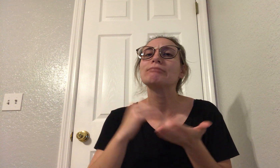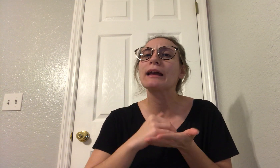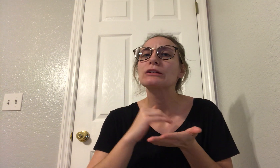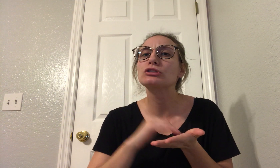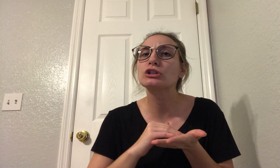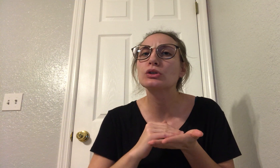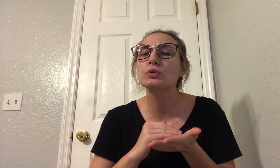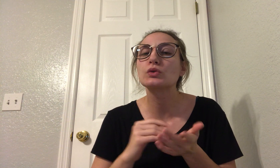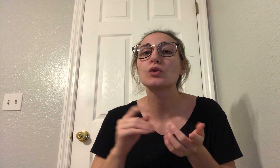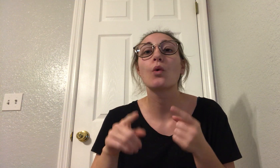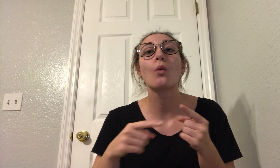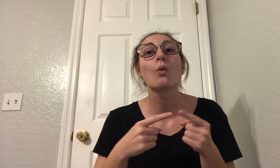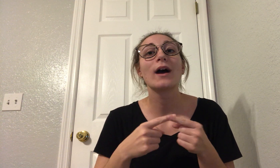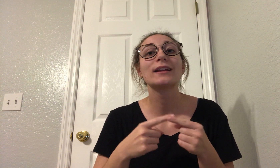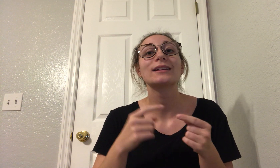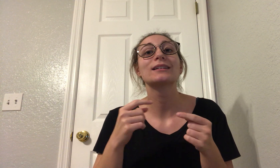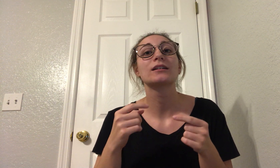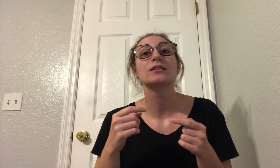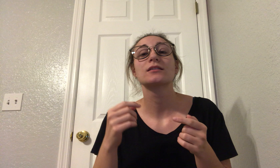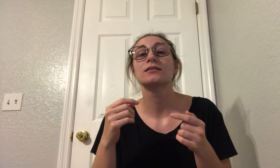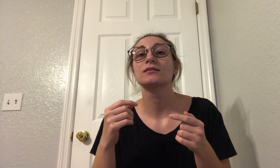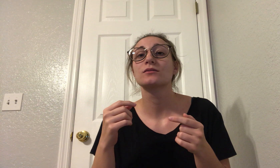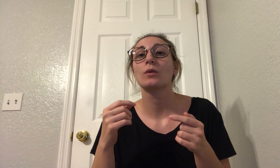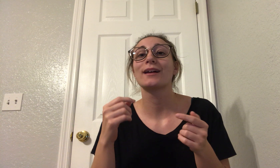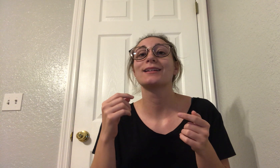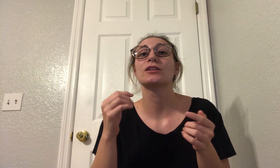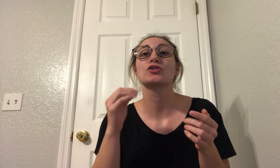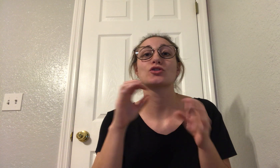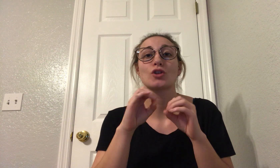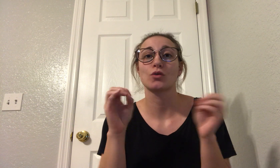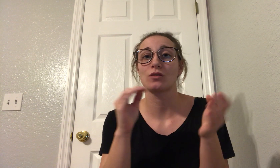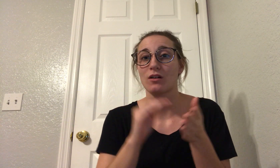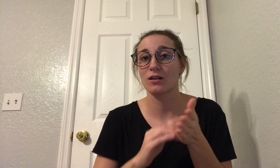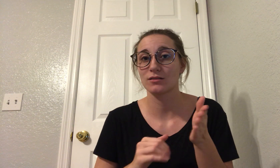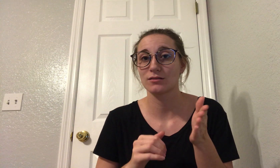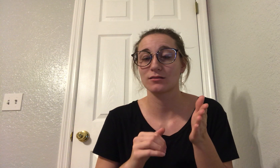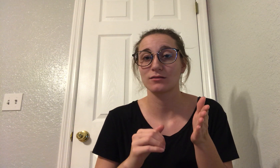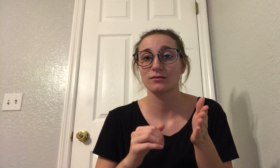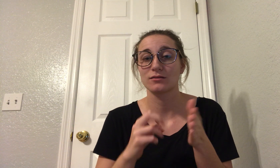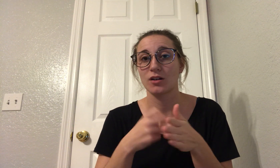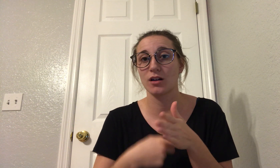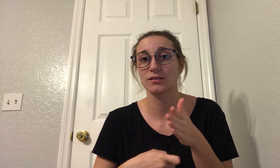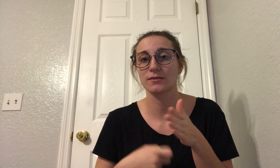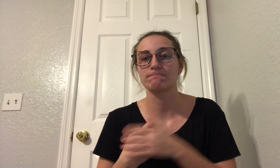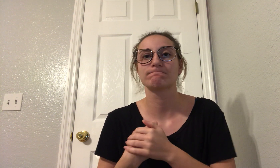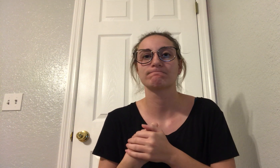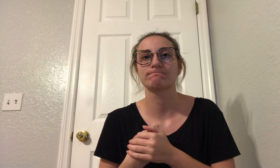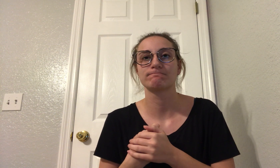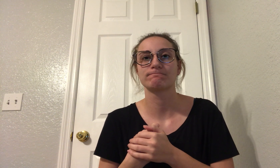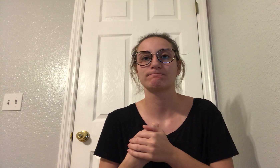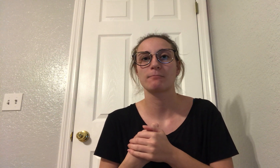isn't. It's motivation. It's setting goals. It's embracing excessive